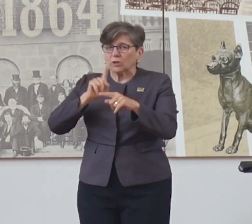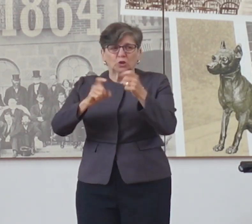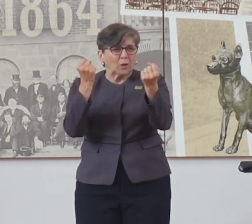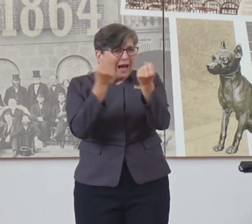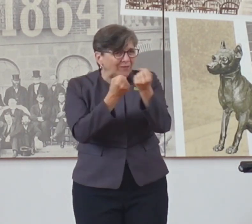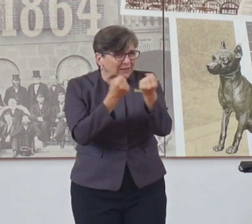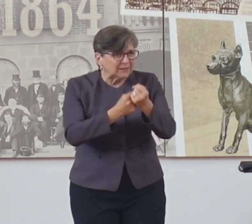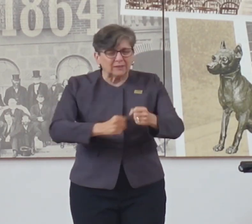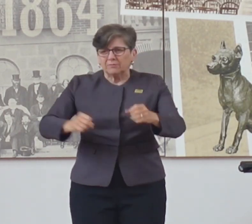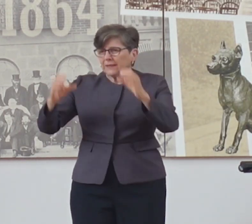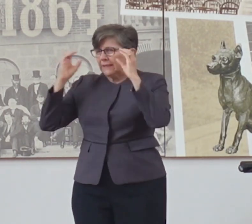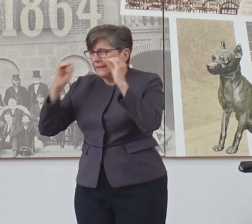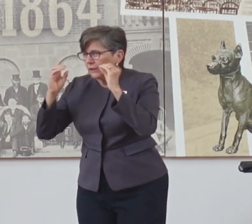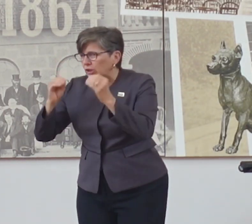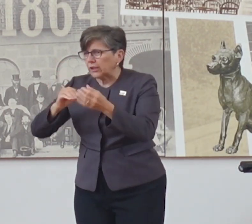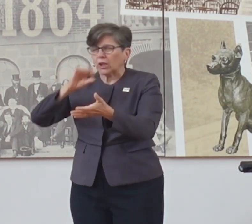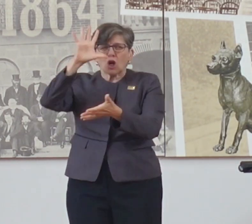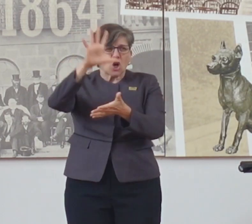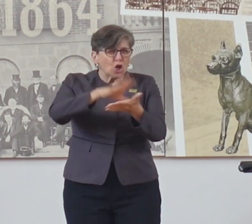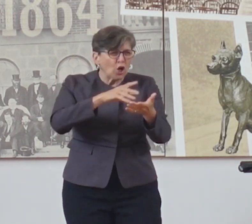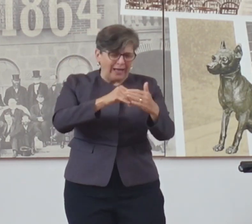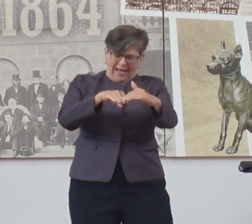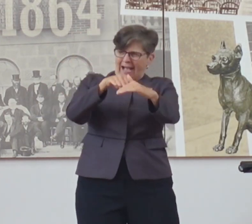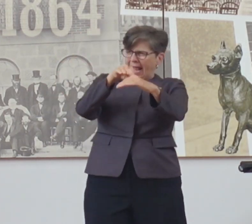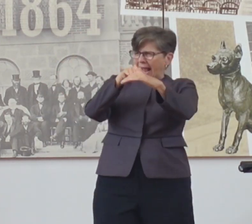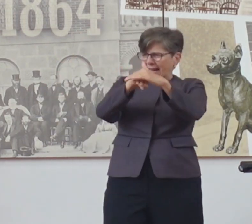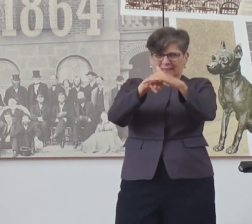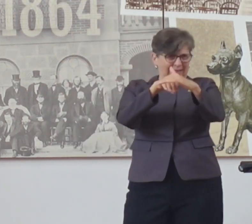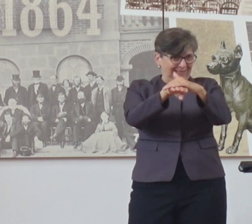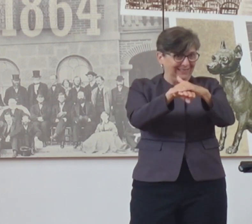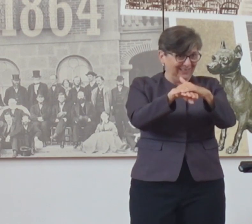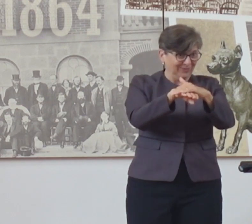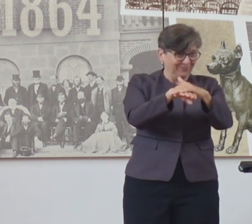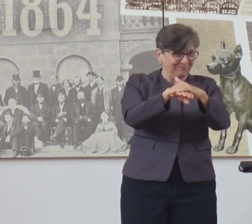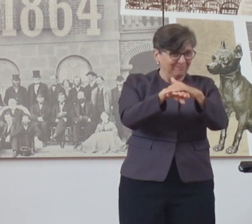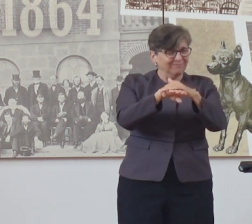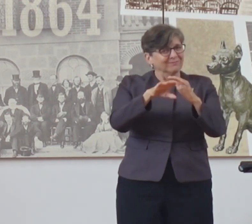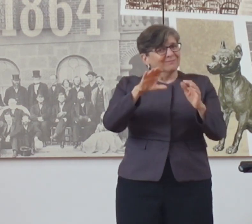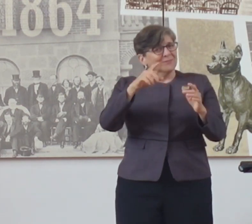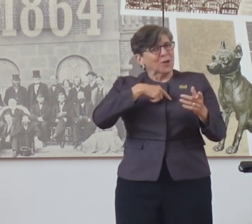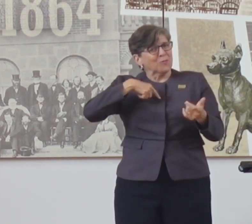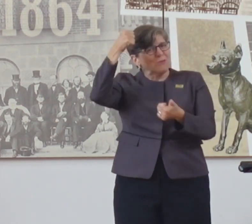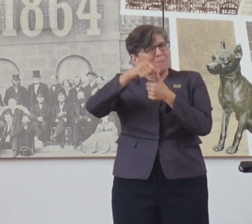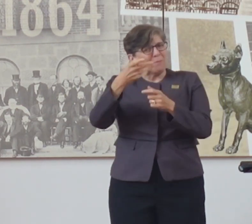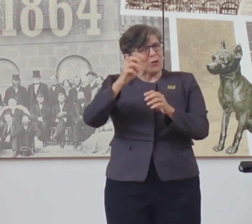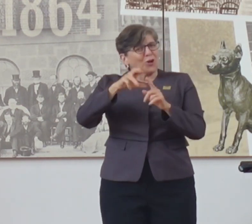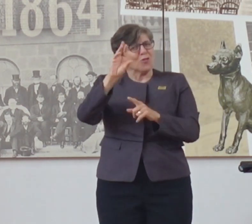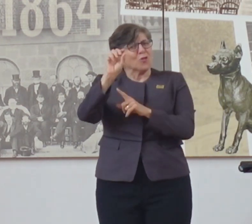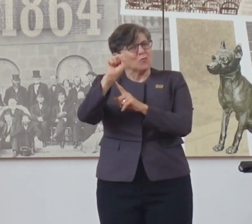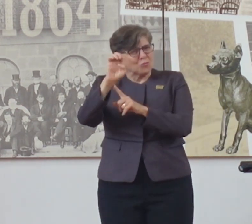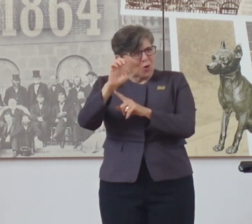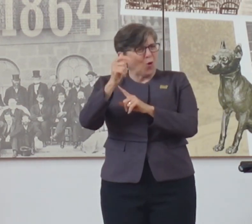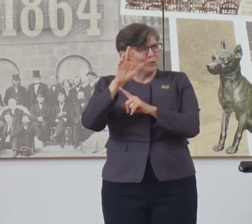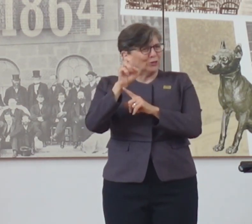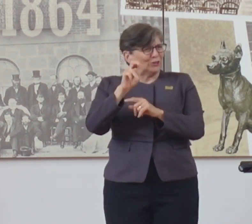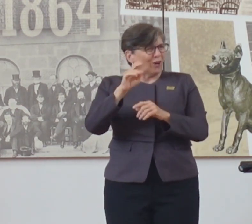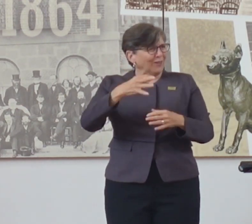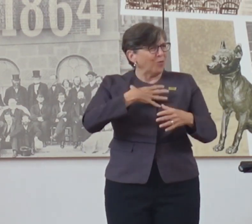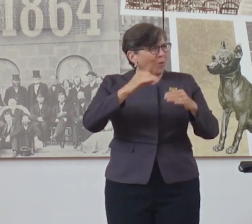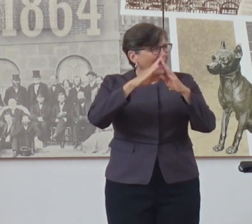Again, it displays her commitment to advocacy, to teaching, to learning, and to providing access. We remember her in